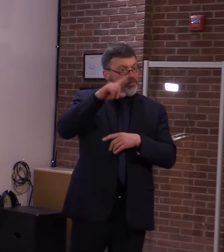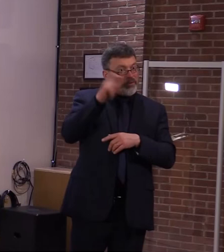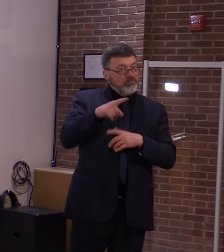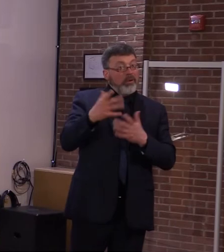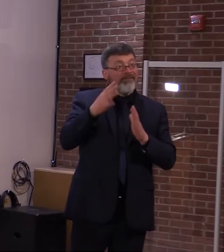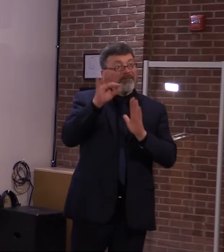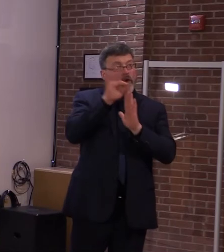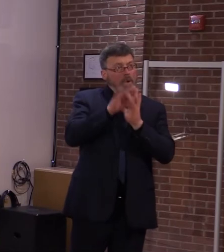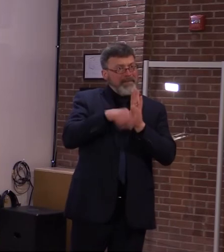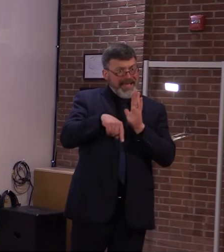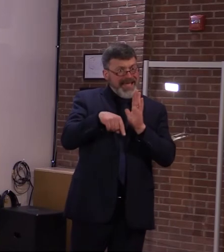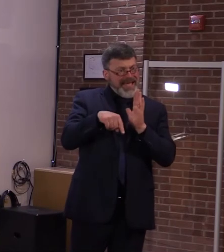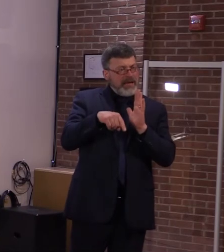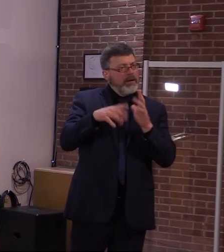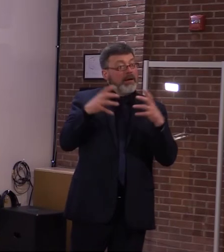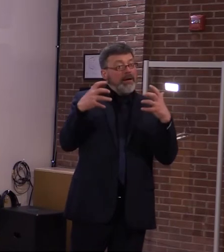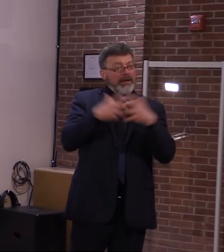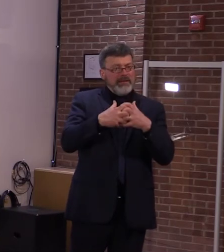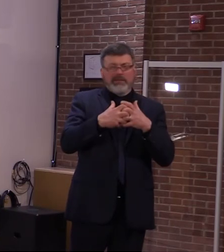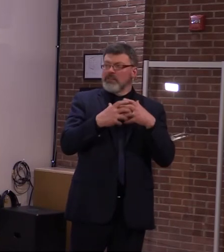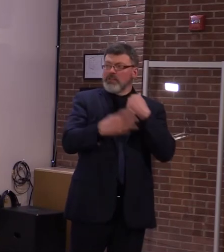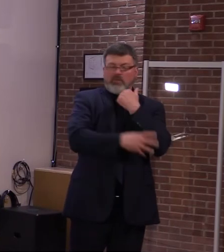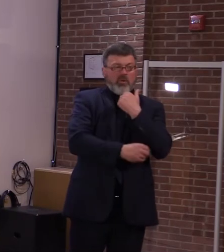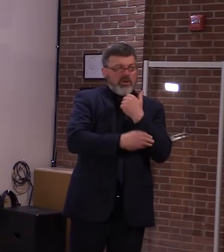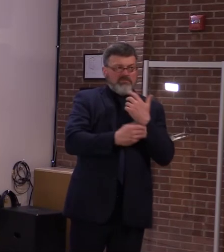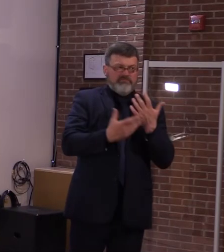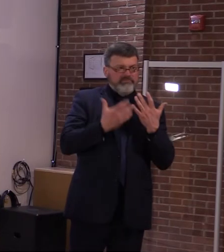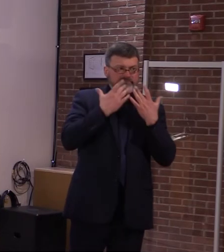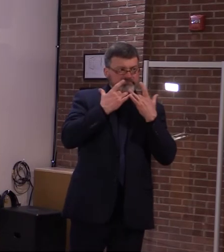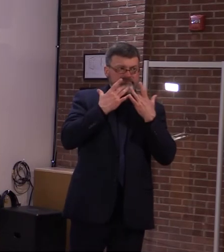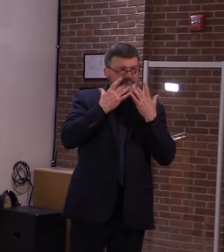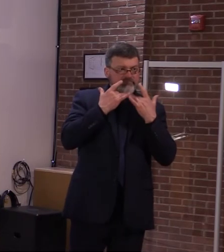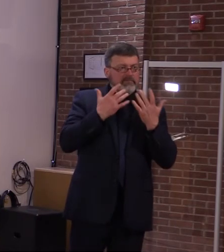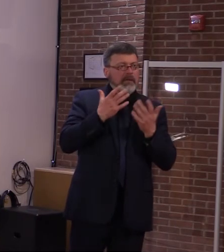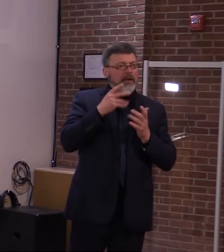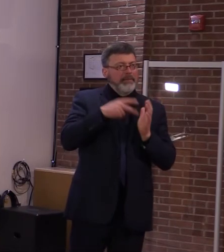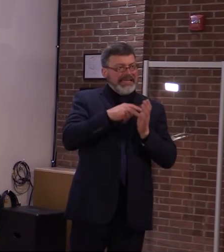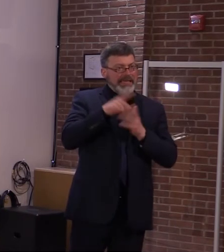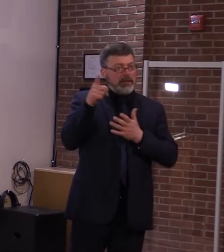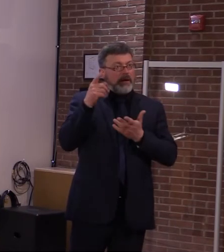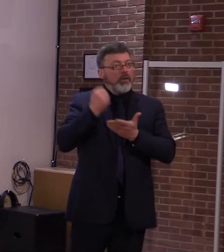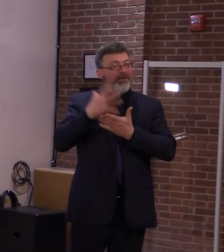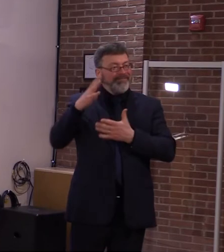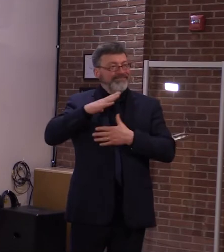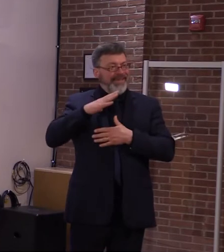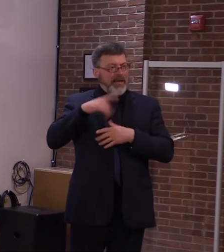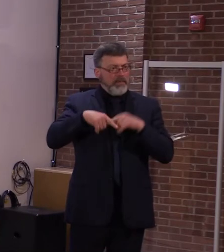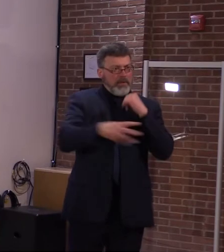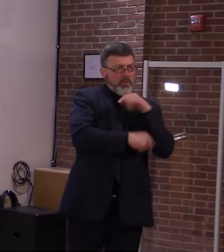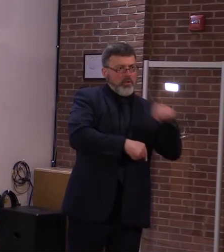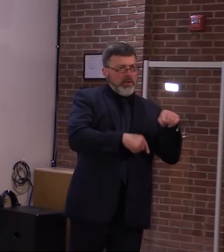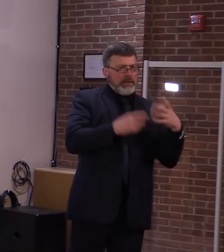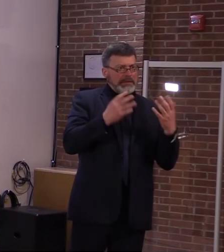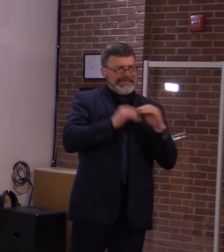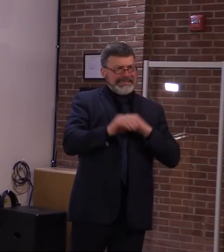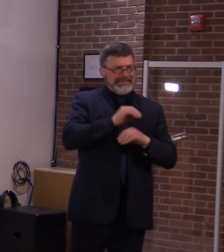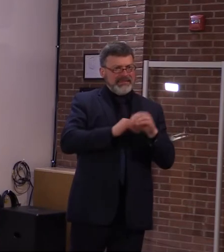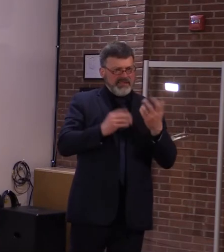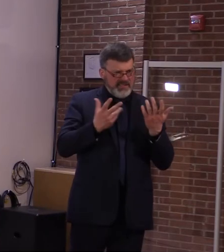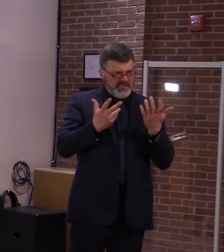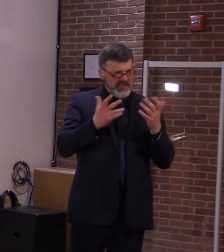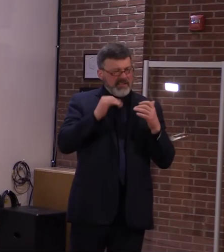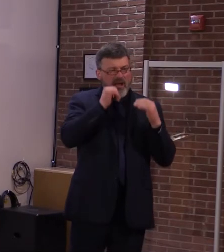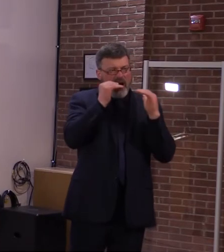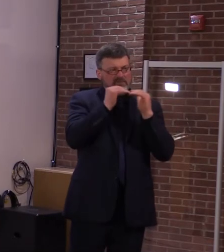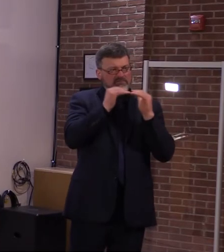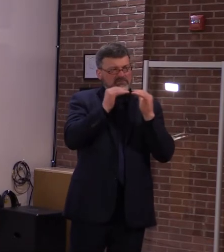involved, certainly as the contractor that basically initiated the study, but also working closely with the researchers that include researchers